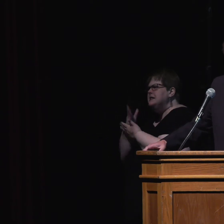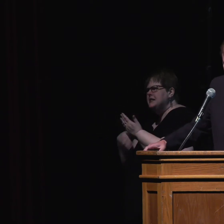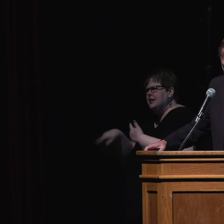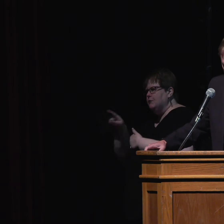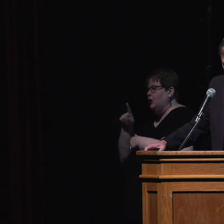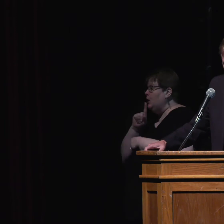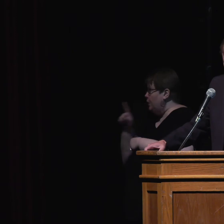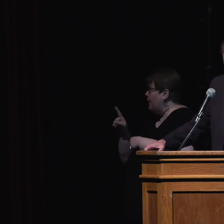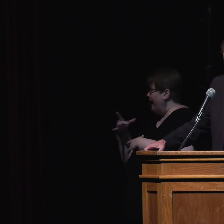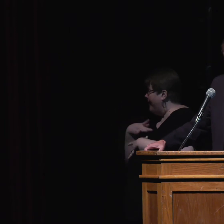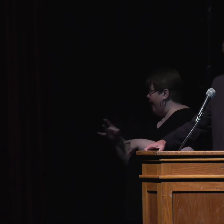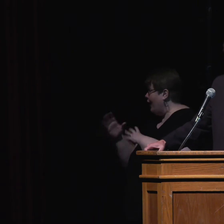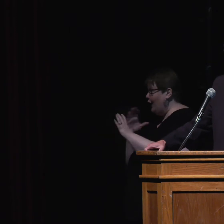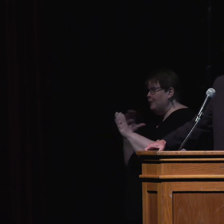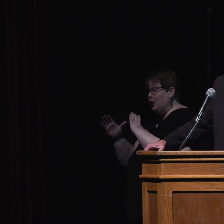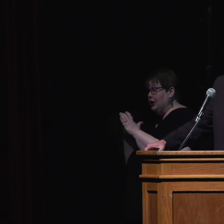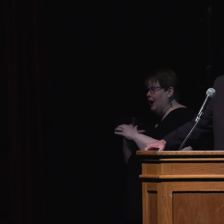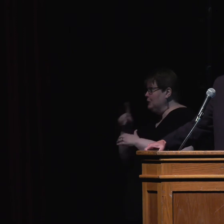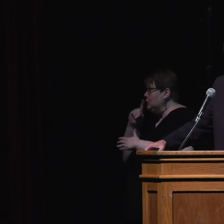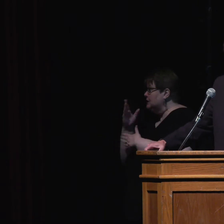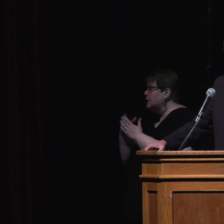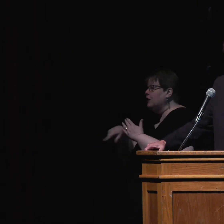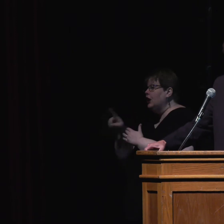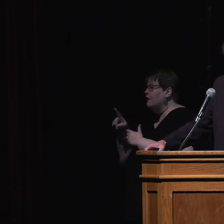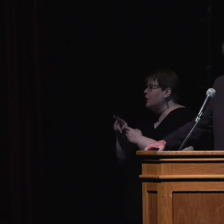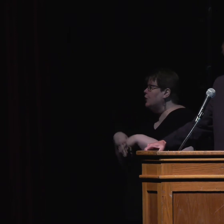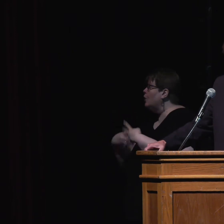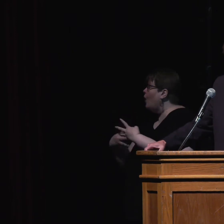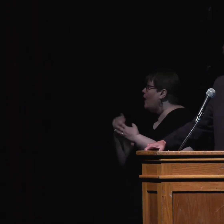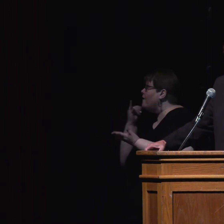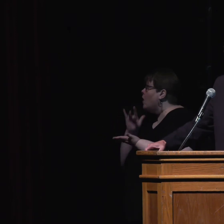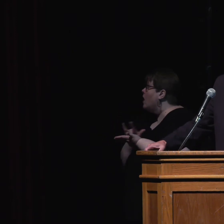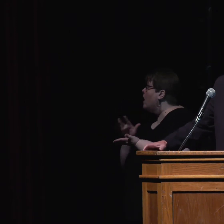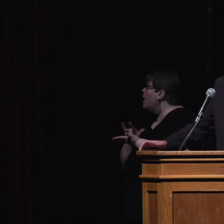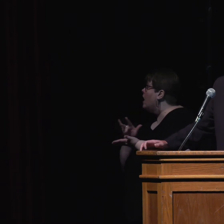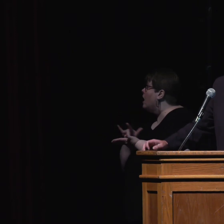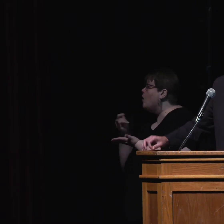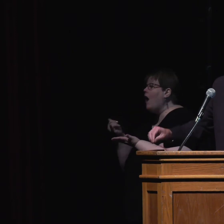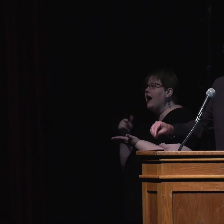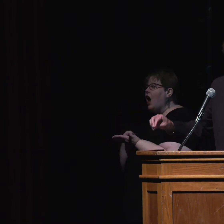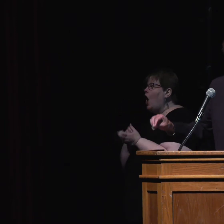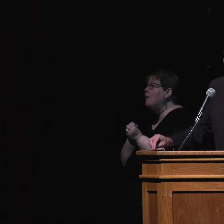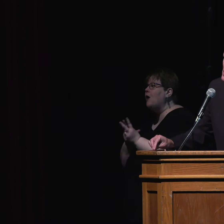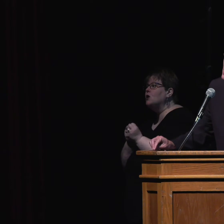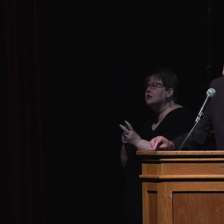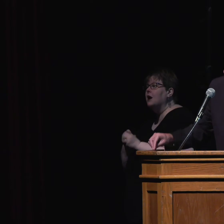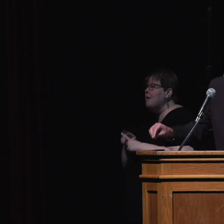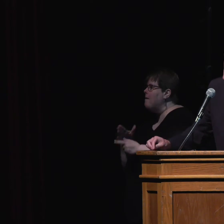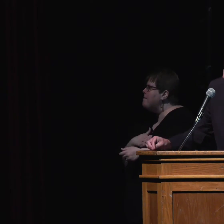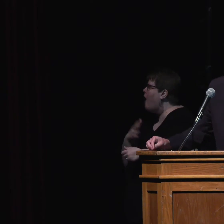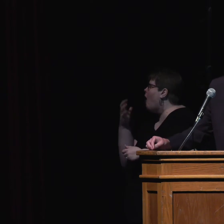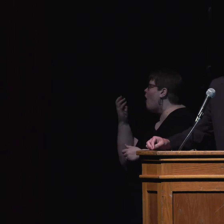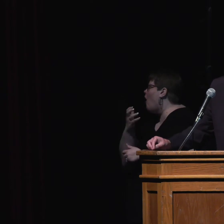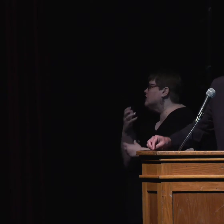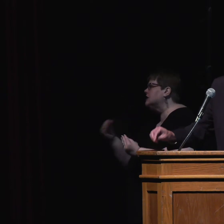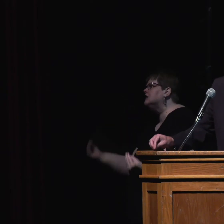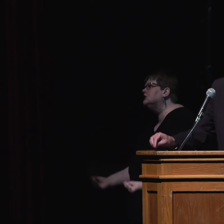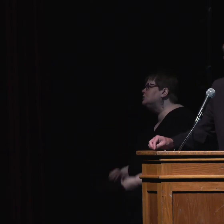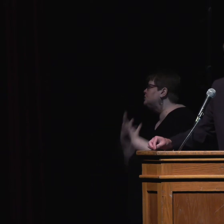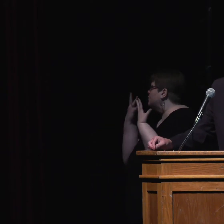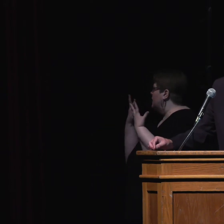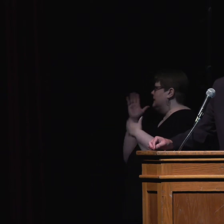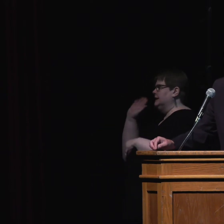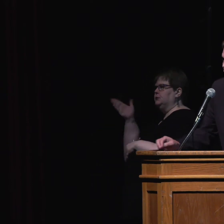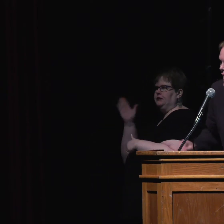you are really into communication, as I'm sure those of you scrolling on your phones right now are posting about how awesome and inspirational